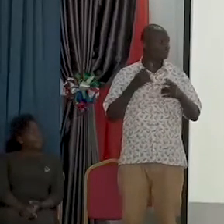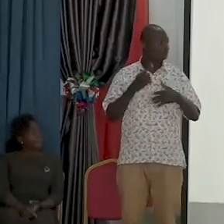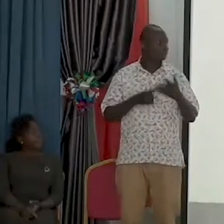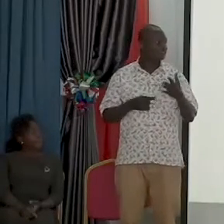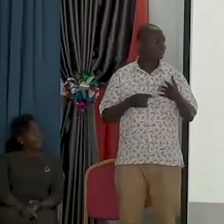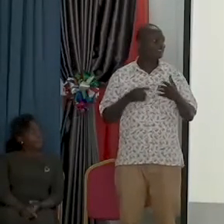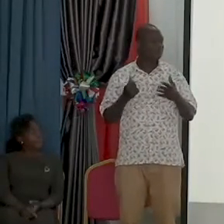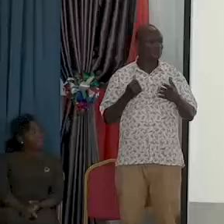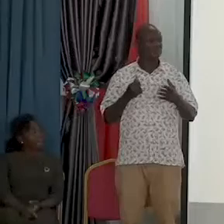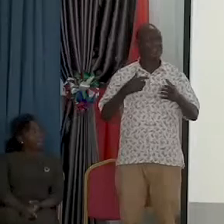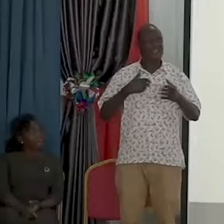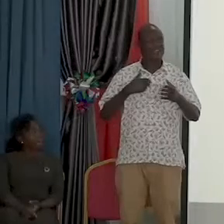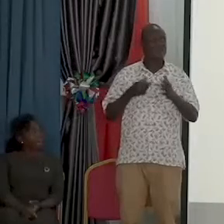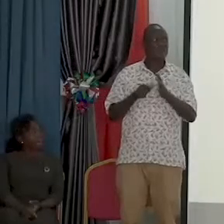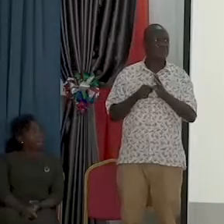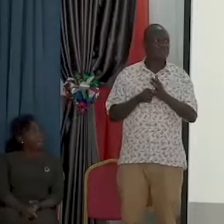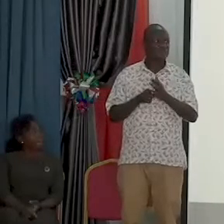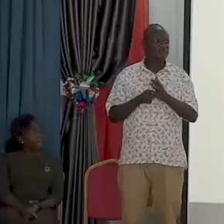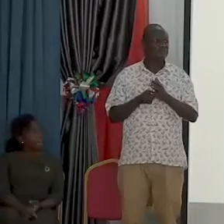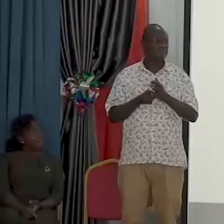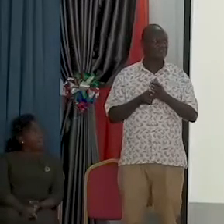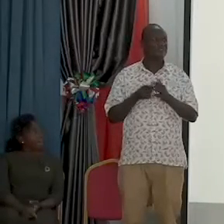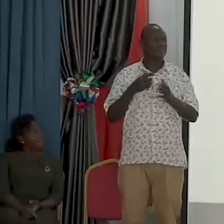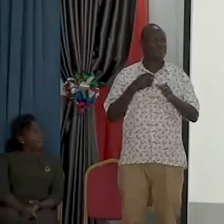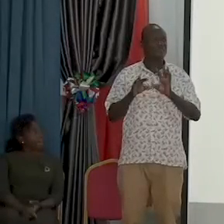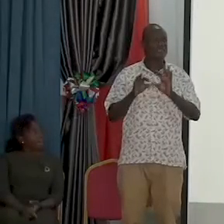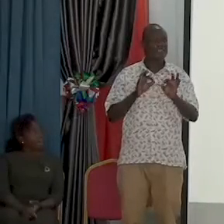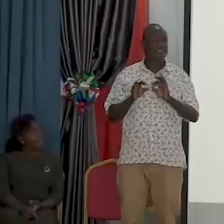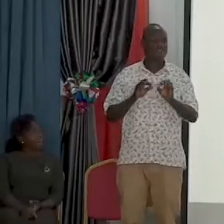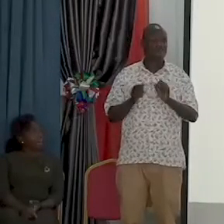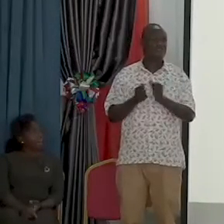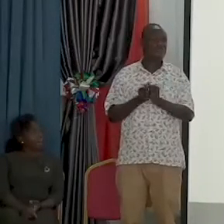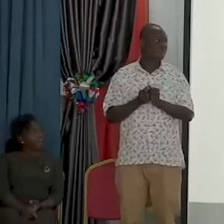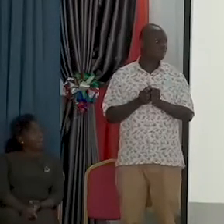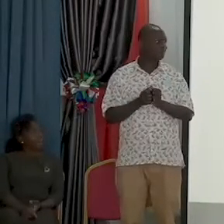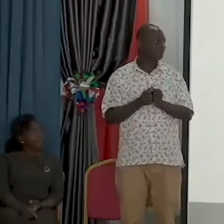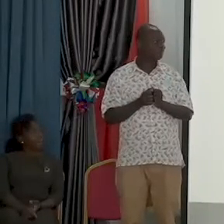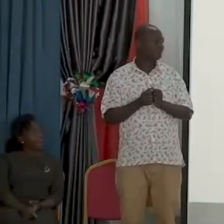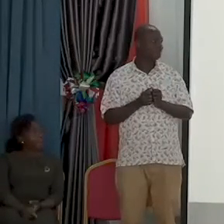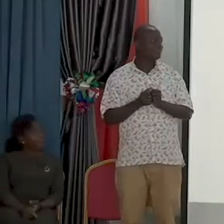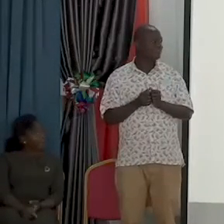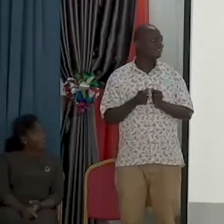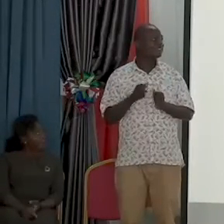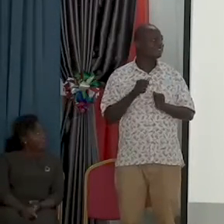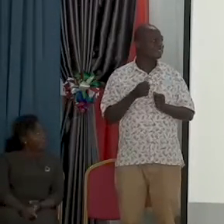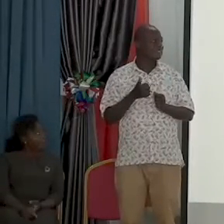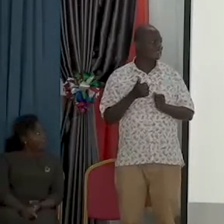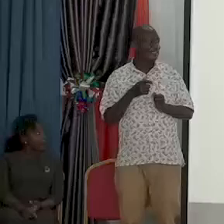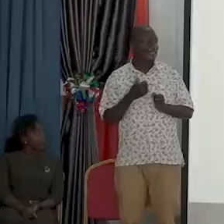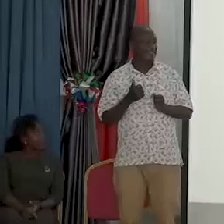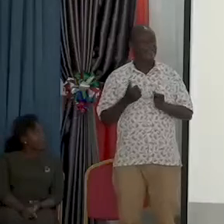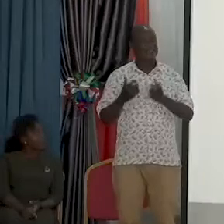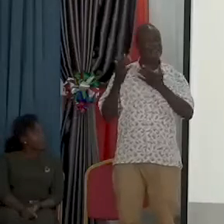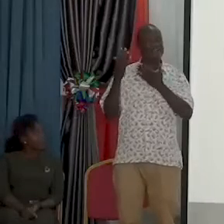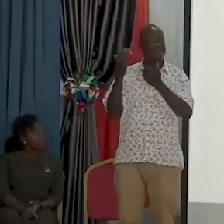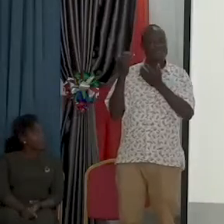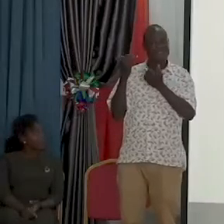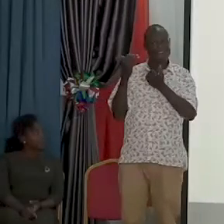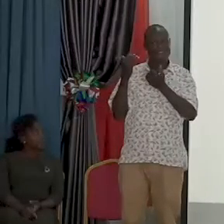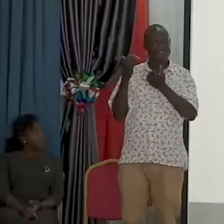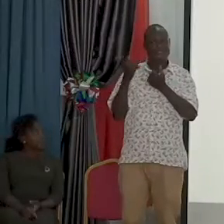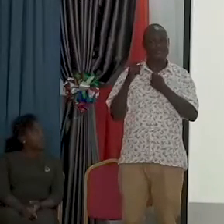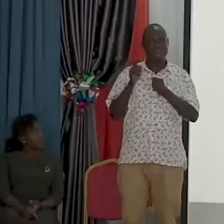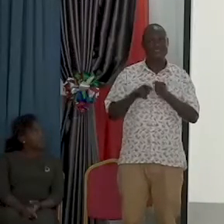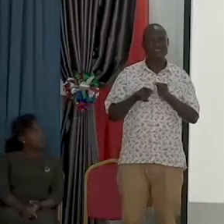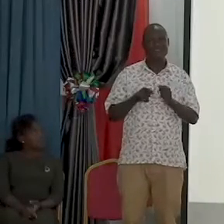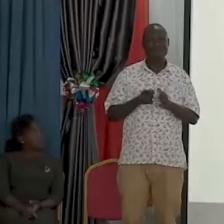are positive strengths that they have that we can identify? And then some of the expectations or concerns that we